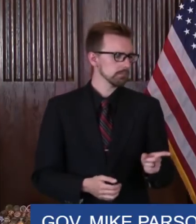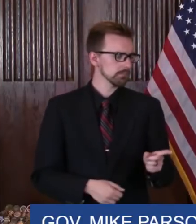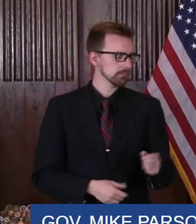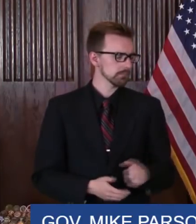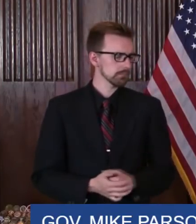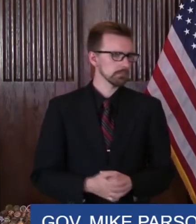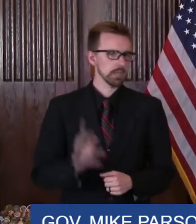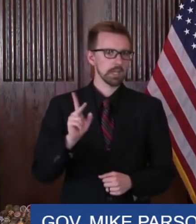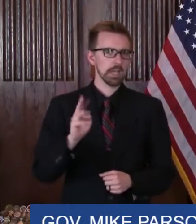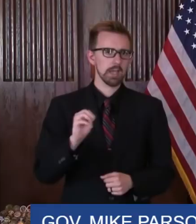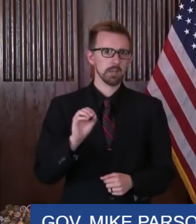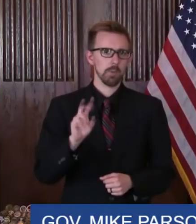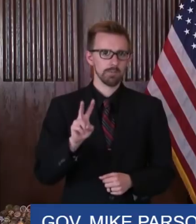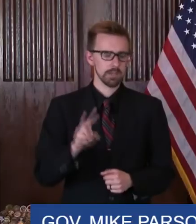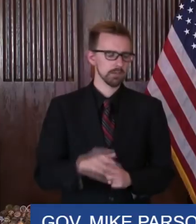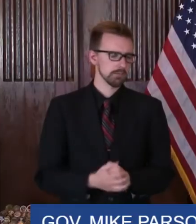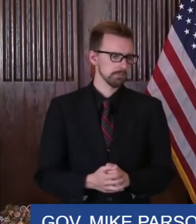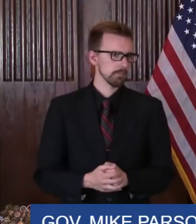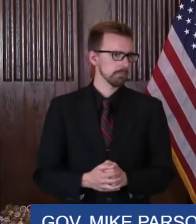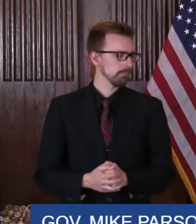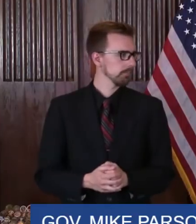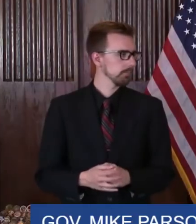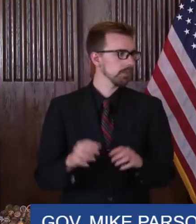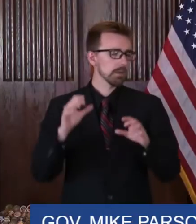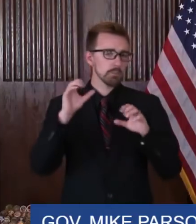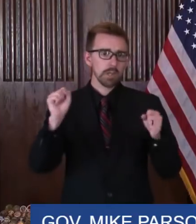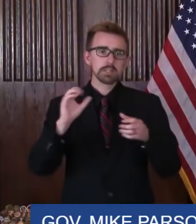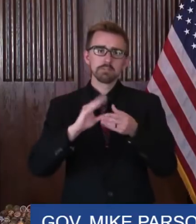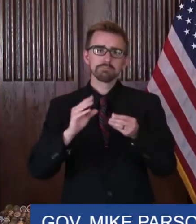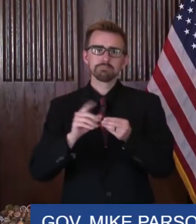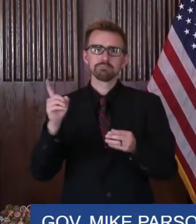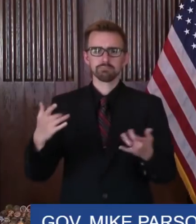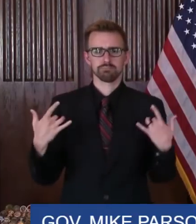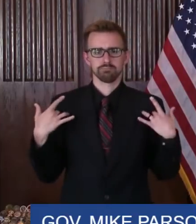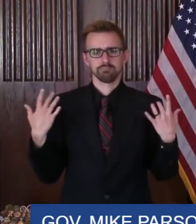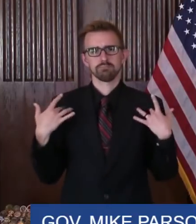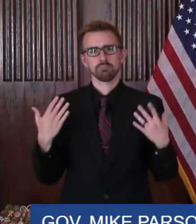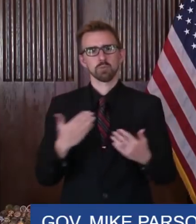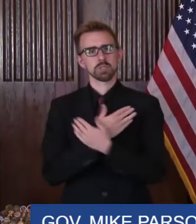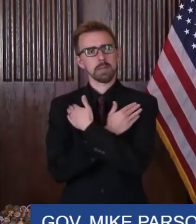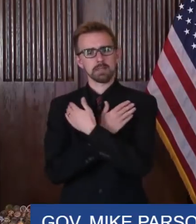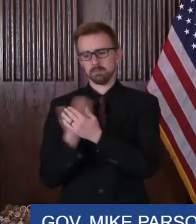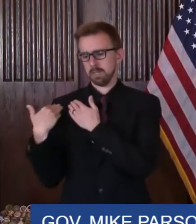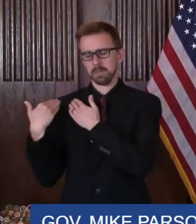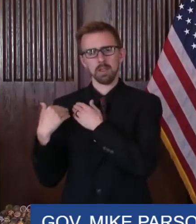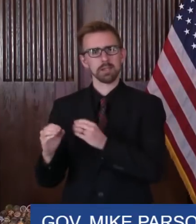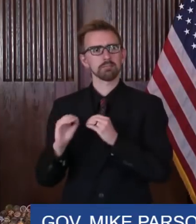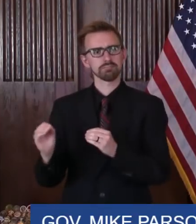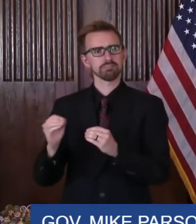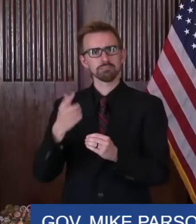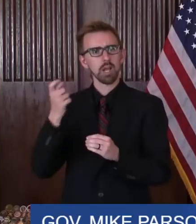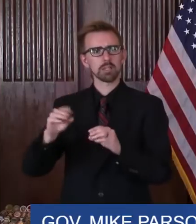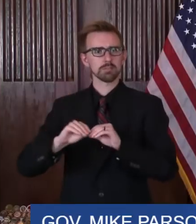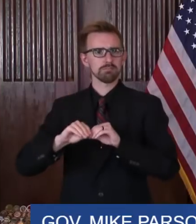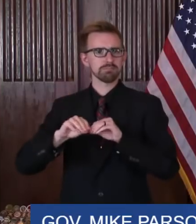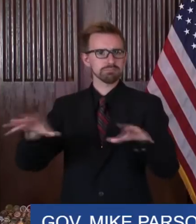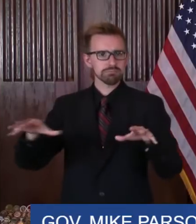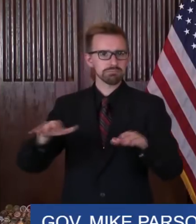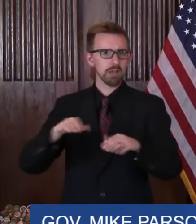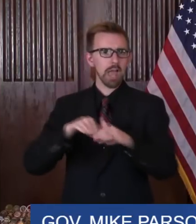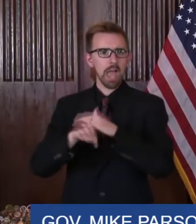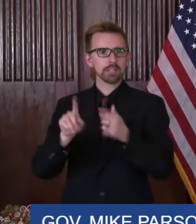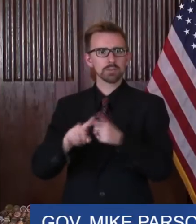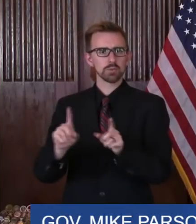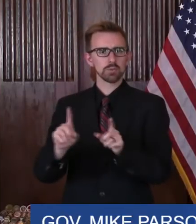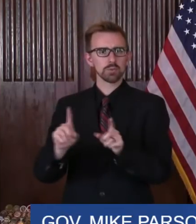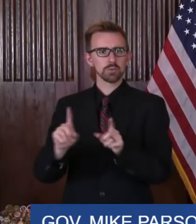O'Sullivan, KMOV. The president has stated he takes no responsibility when it came to the lack of widespread access to the